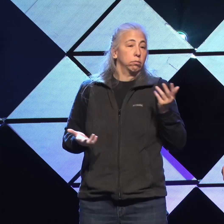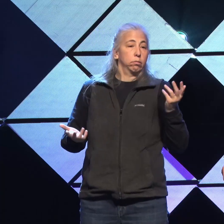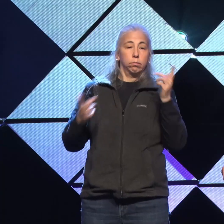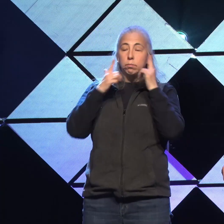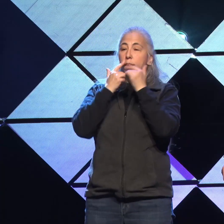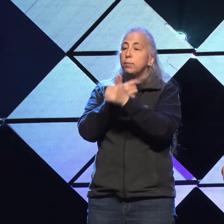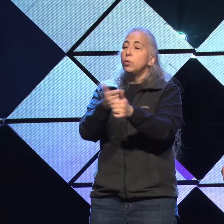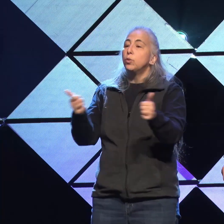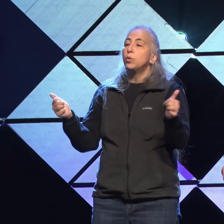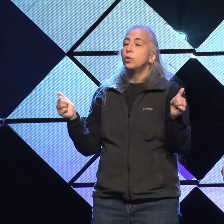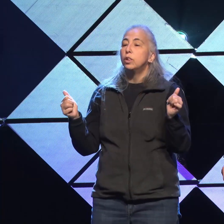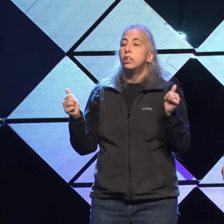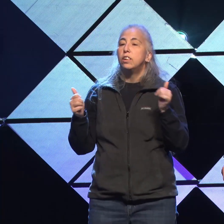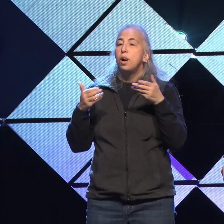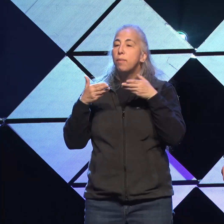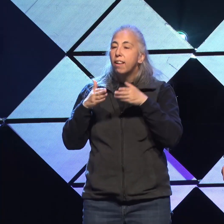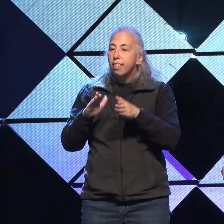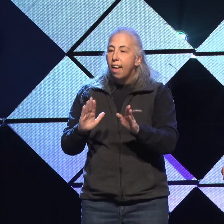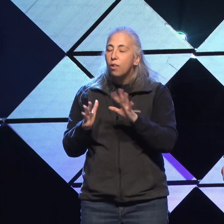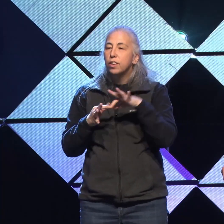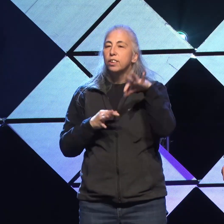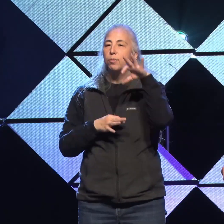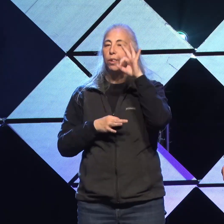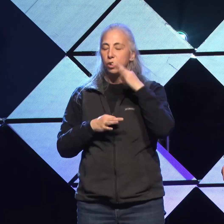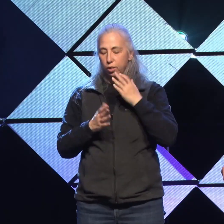the Spirit to work in your mind and your heart.